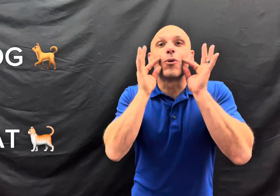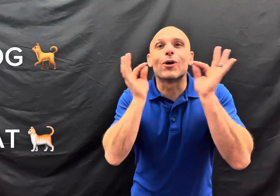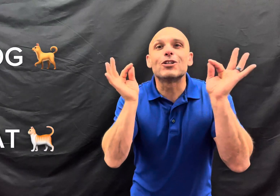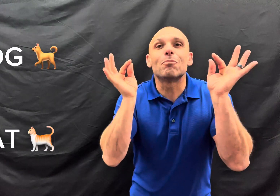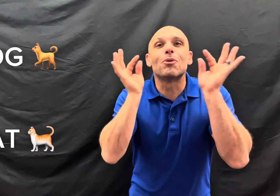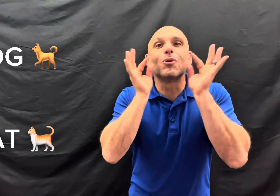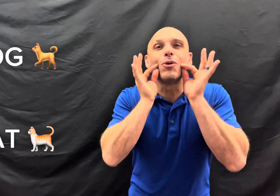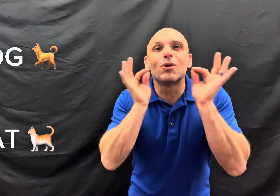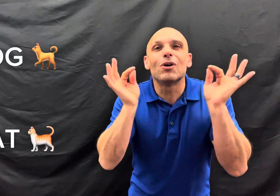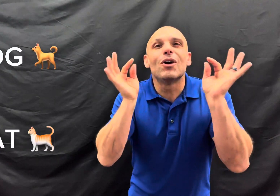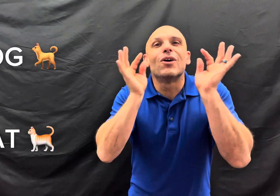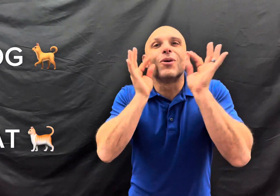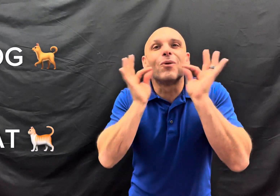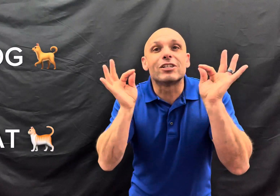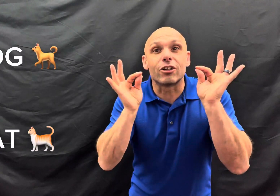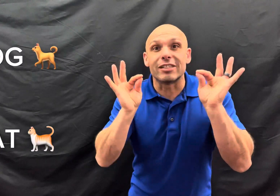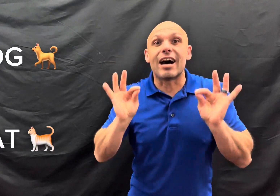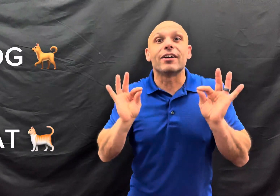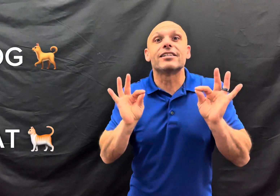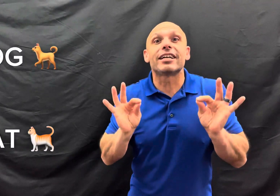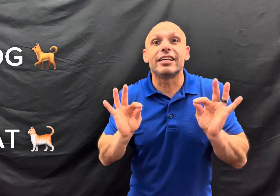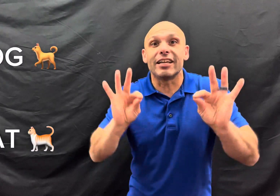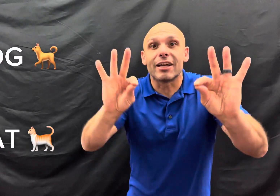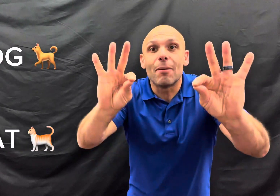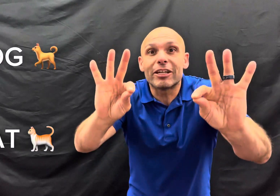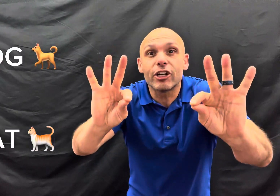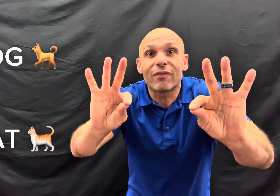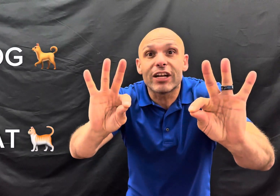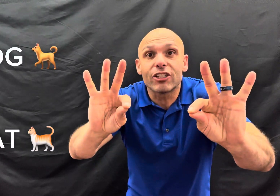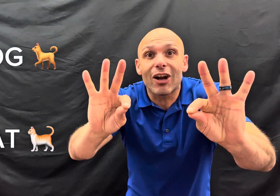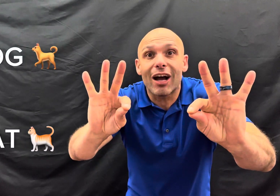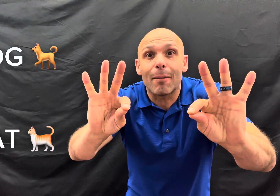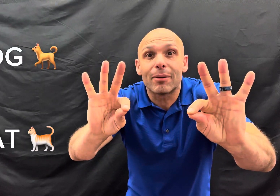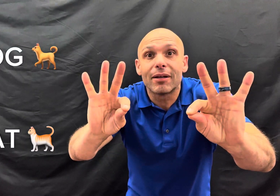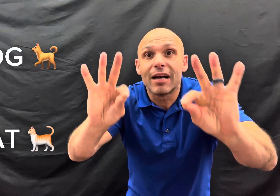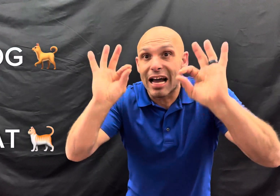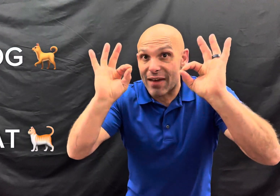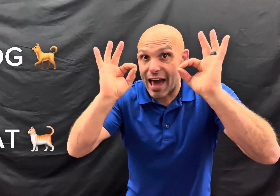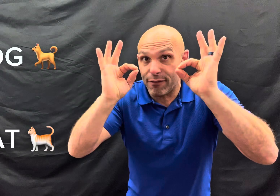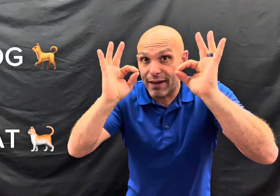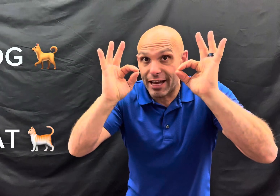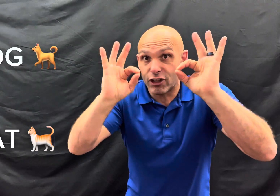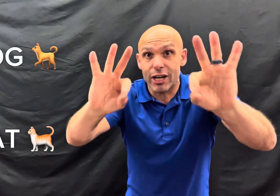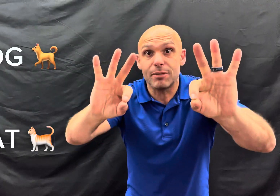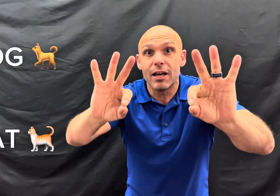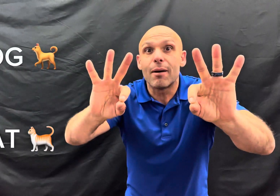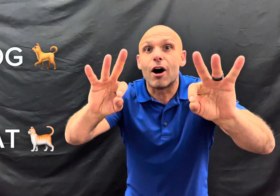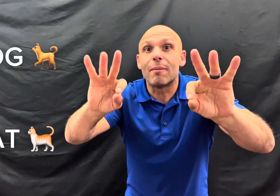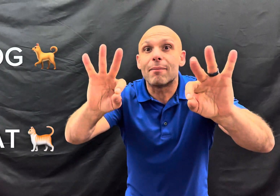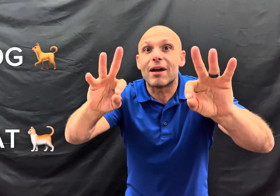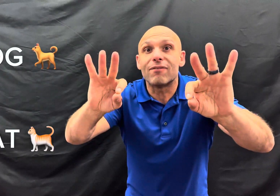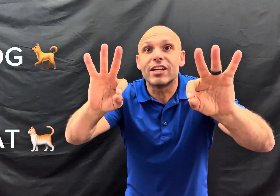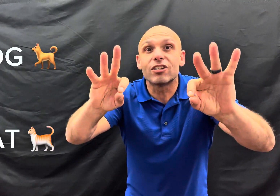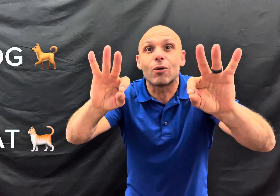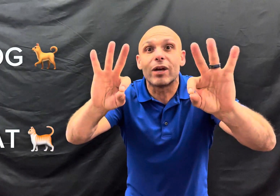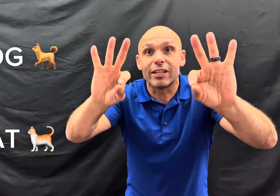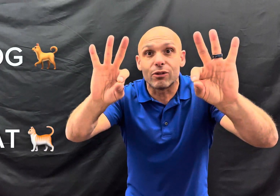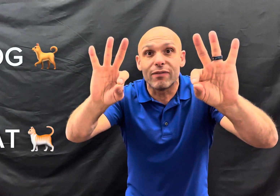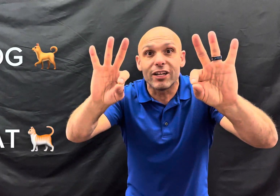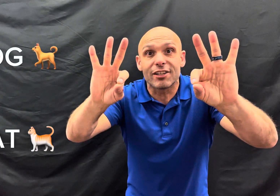going to pull the whiskers. Now, here's the key thing. Make sure your fingers are up. I have F hand shapes. All my fingers are wiggly. 3 fingers on each